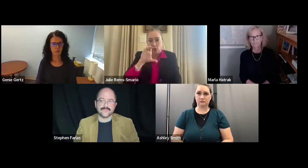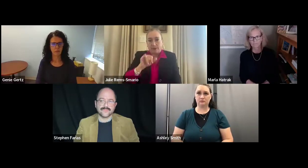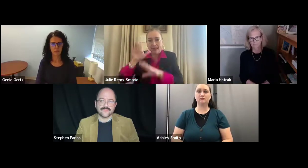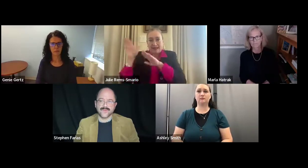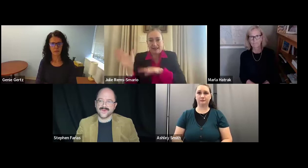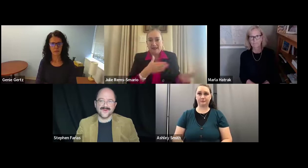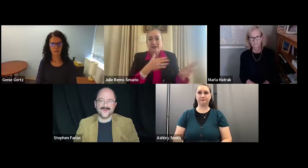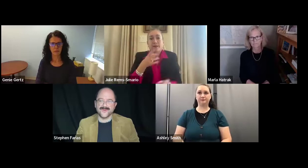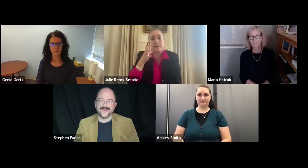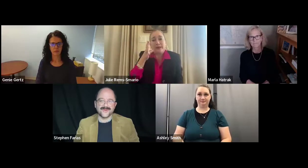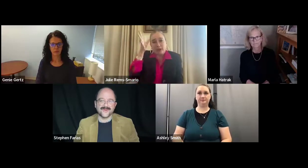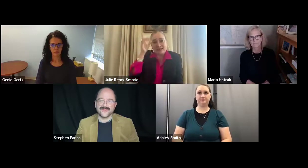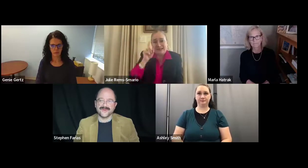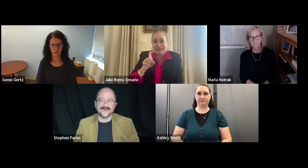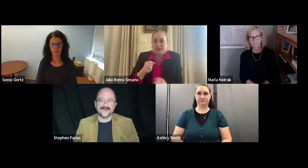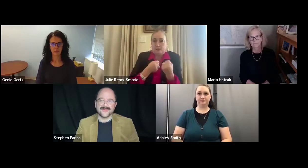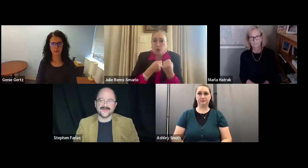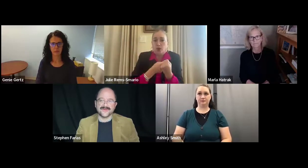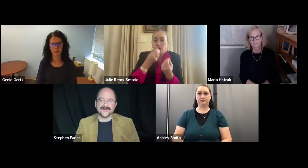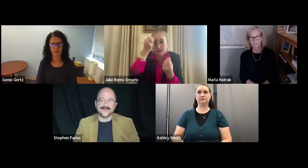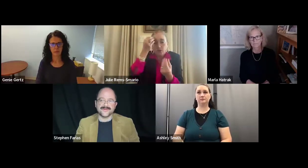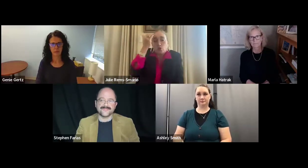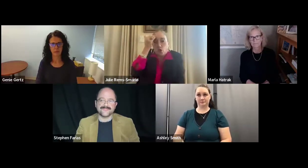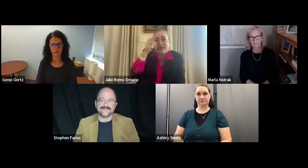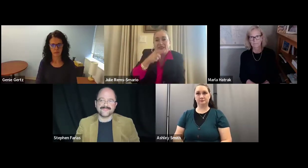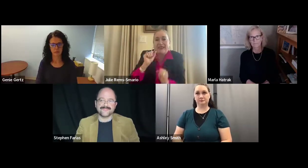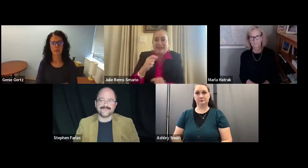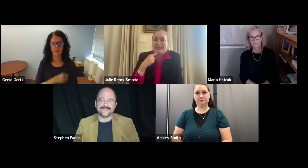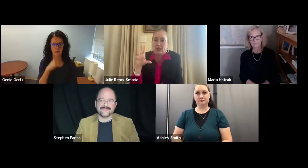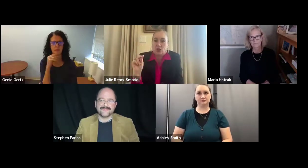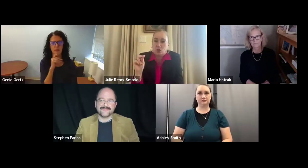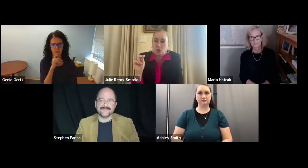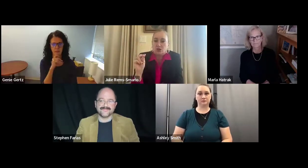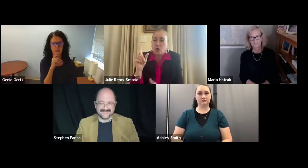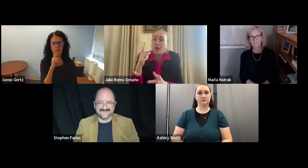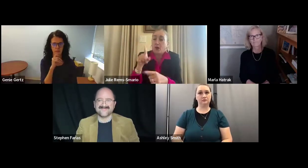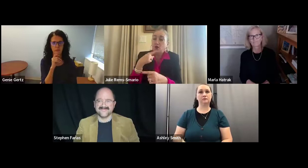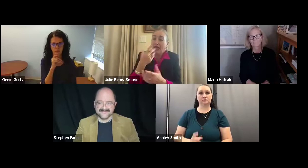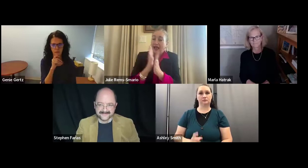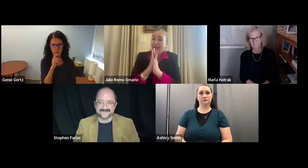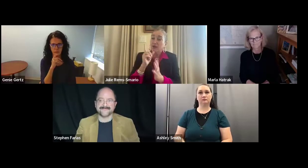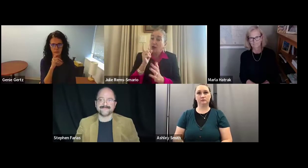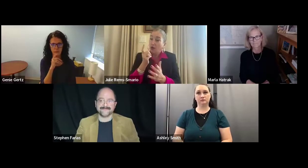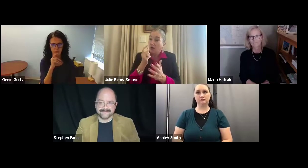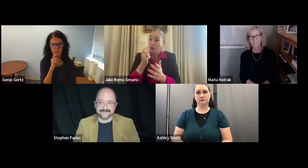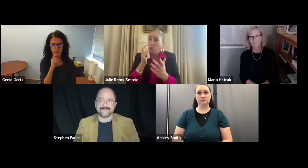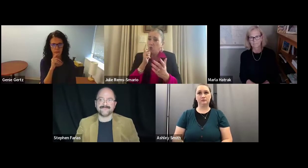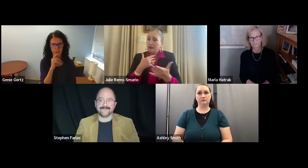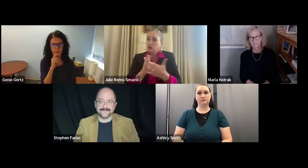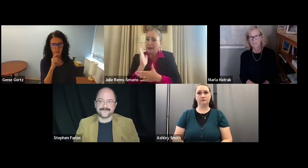And so, unfortunately, the emphasis was on the hearing, and they wanted to have the cochlear implant first before even having that medical